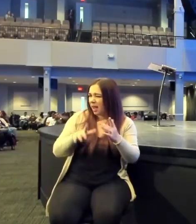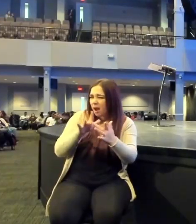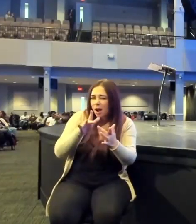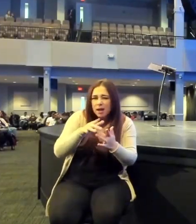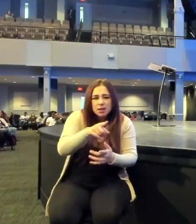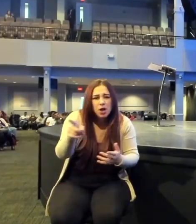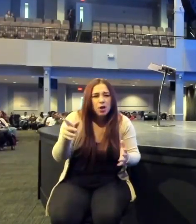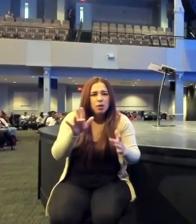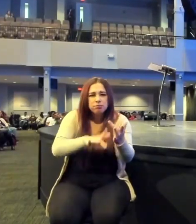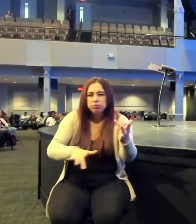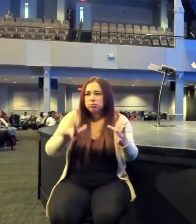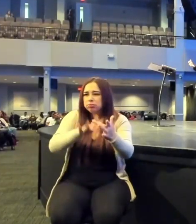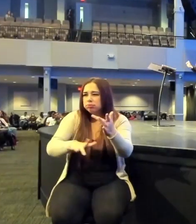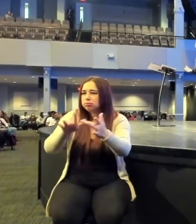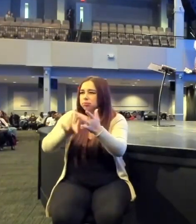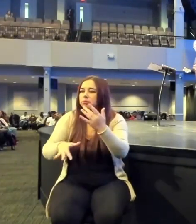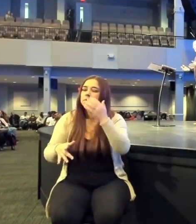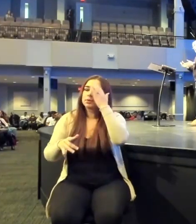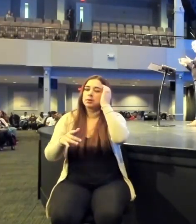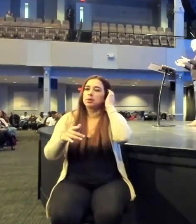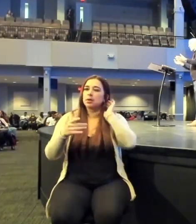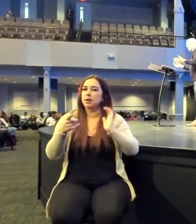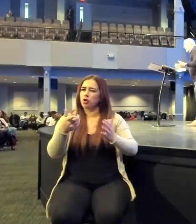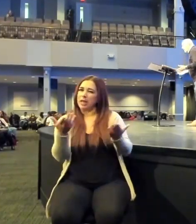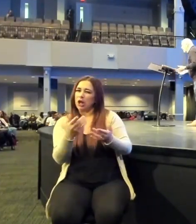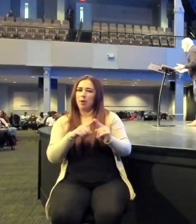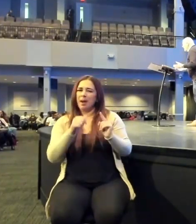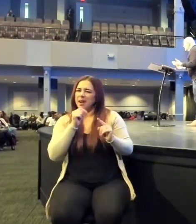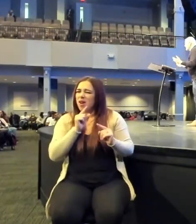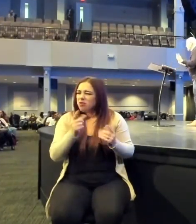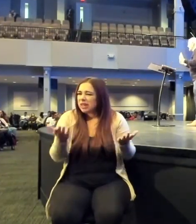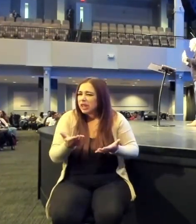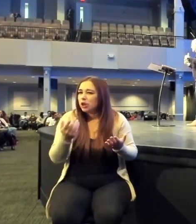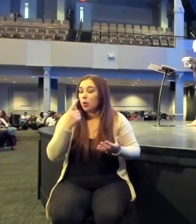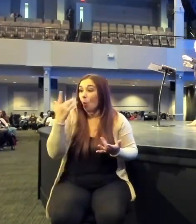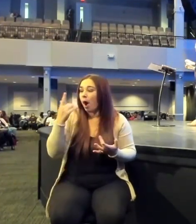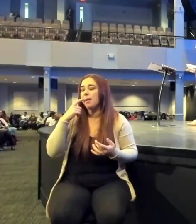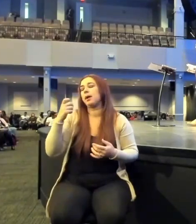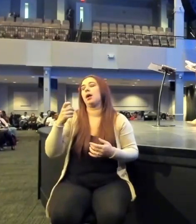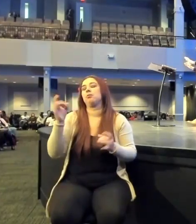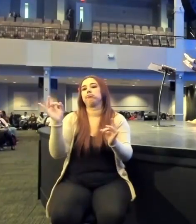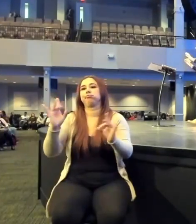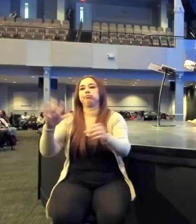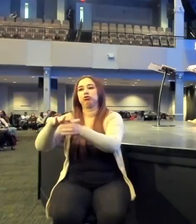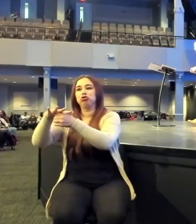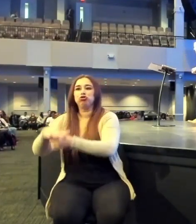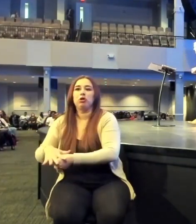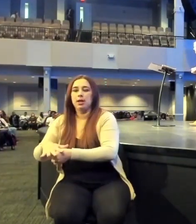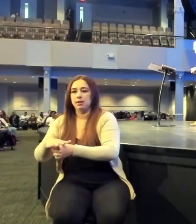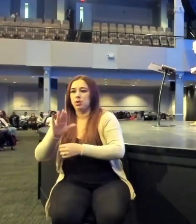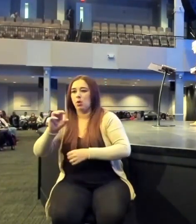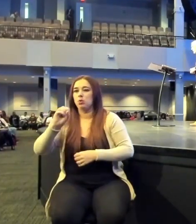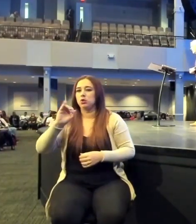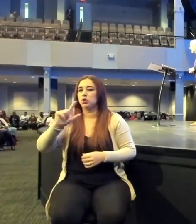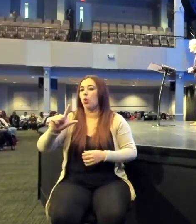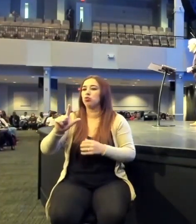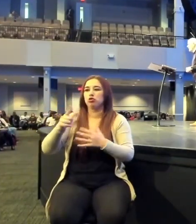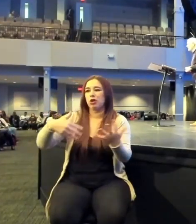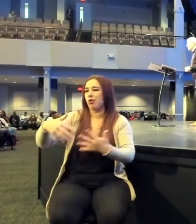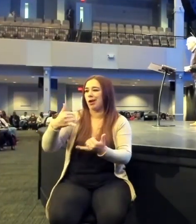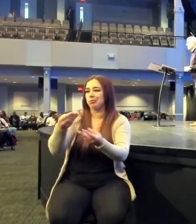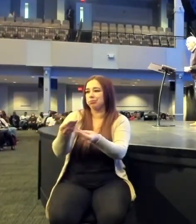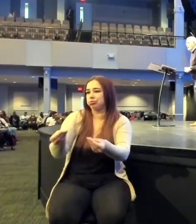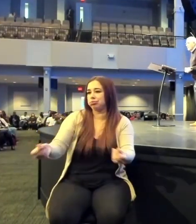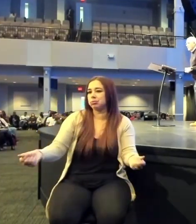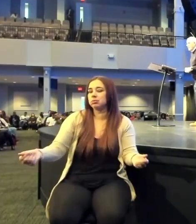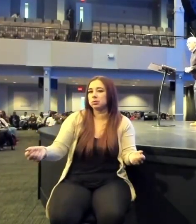hard to connect with you now. You may be around, but not really around, because stress is working on your social skills, your social interaction.